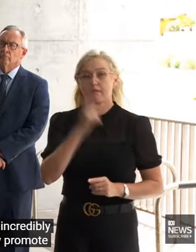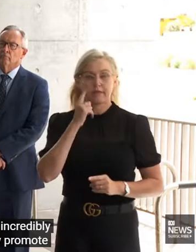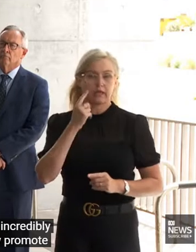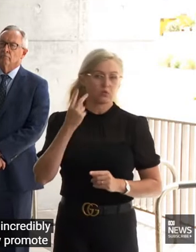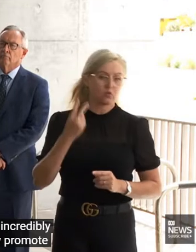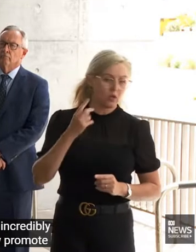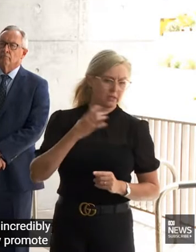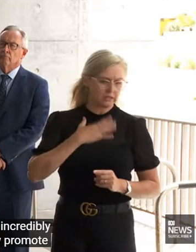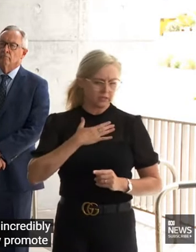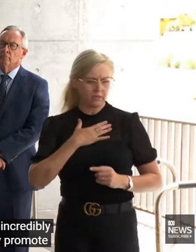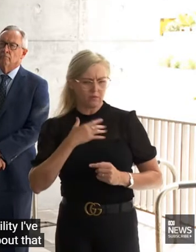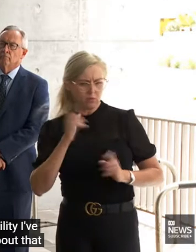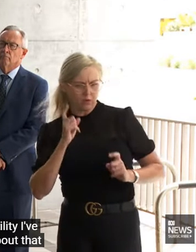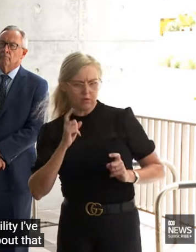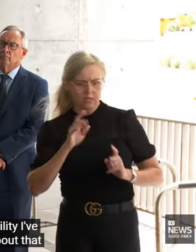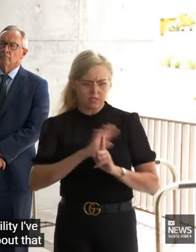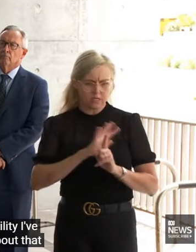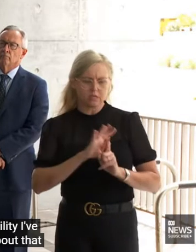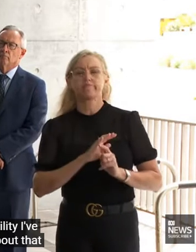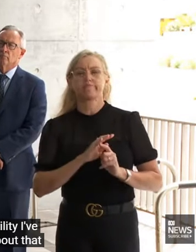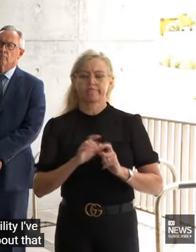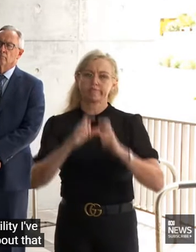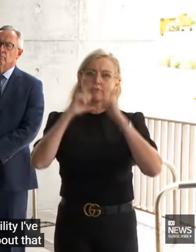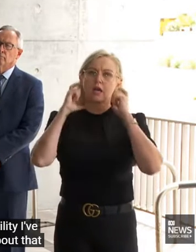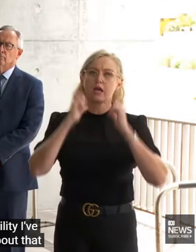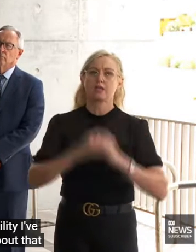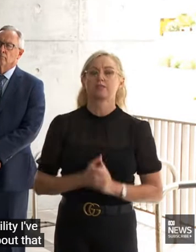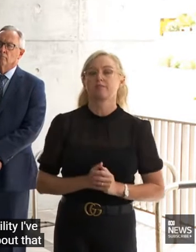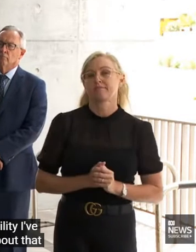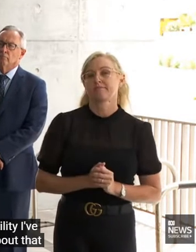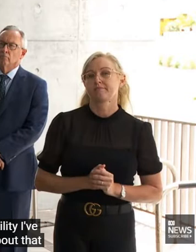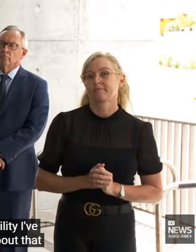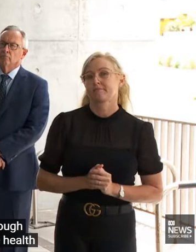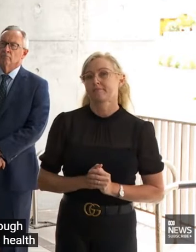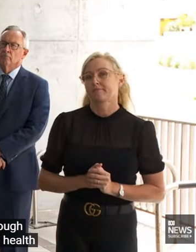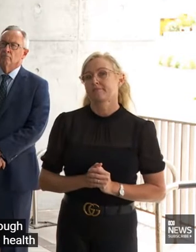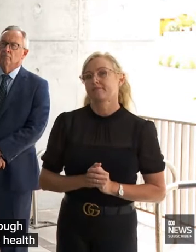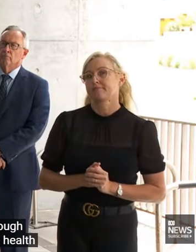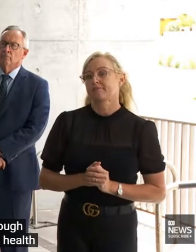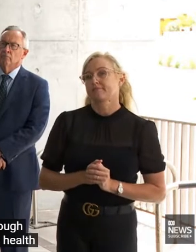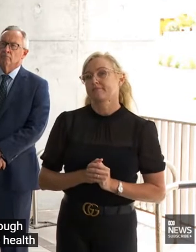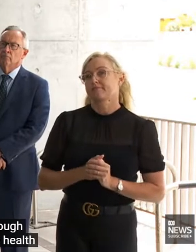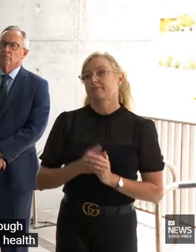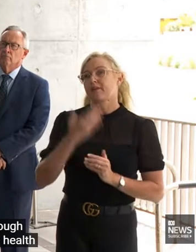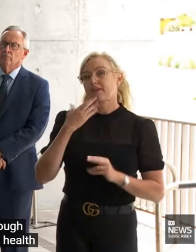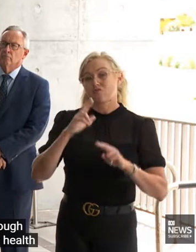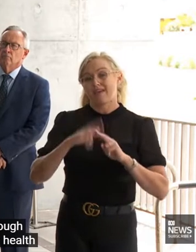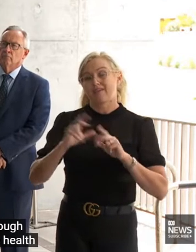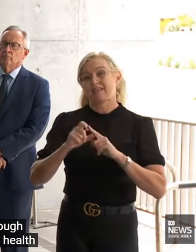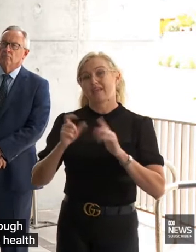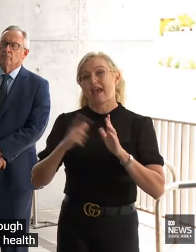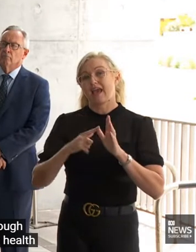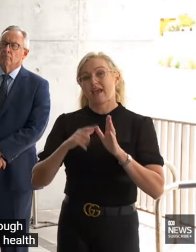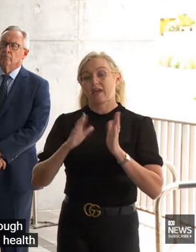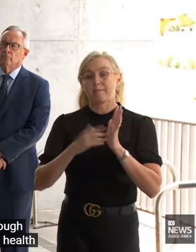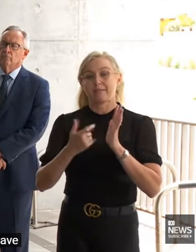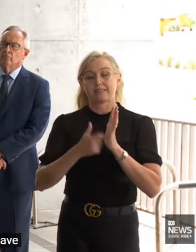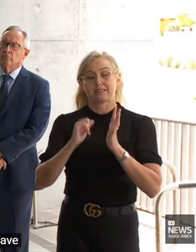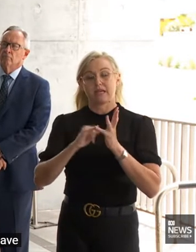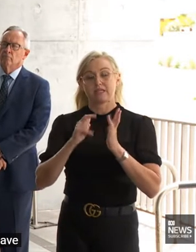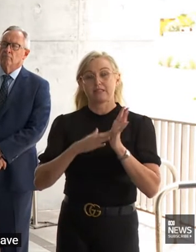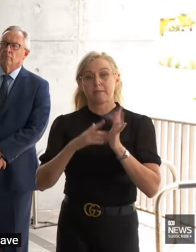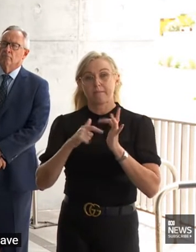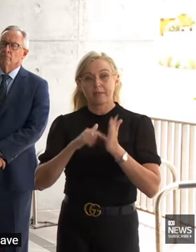But certainly through consultation that the Health Minister and I have had, I want to thank Bernie Smith from the SDA, some of the employee